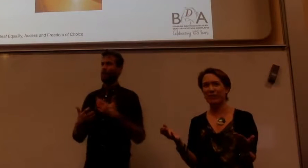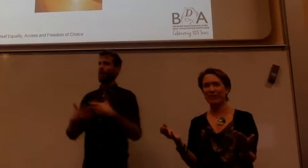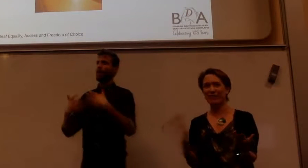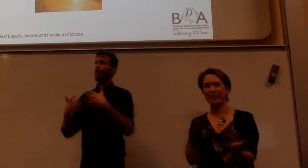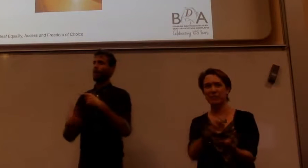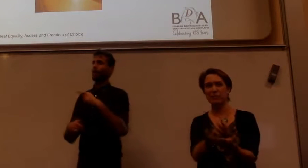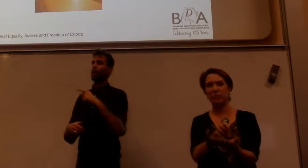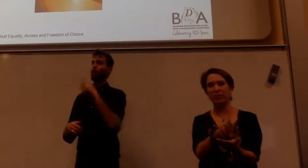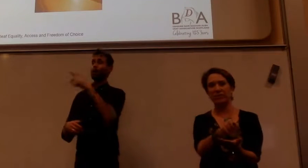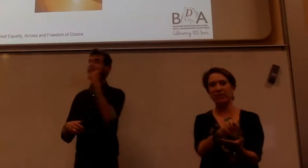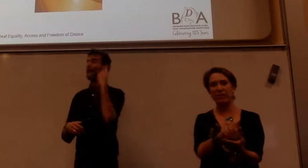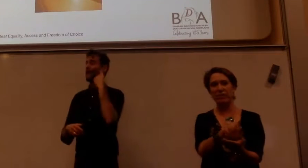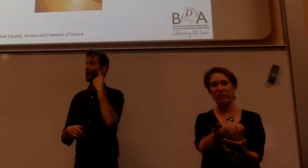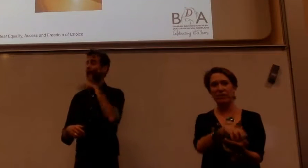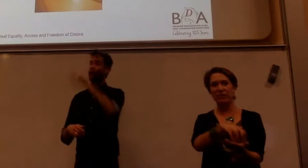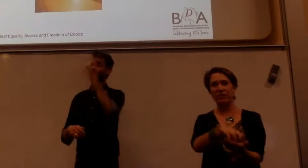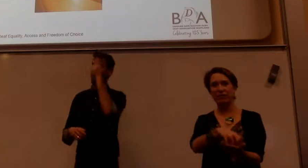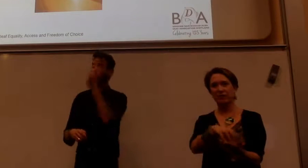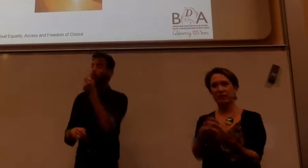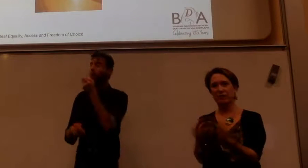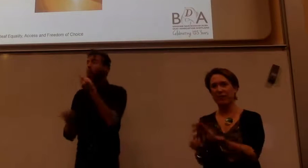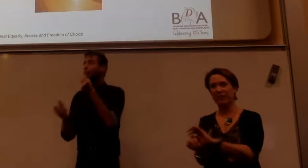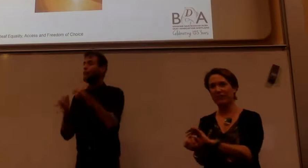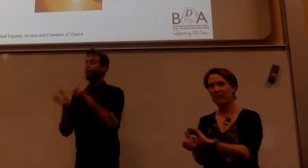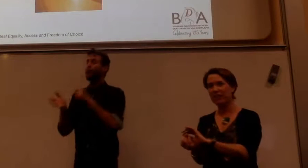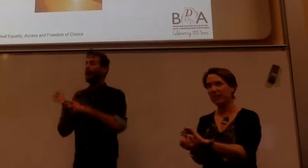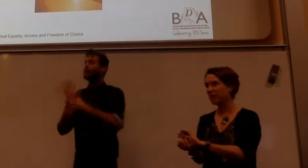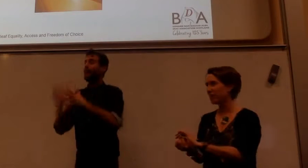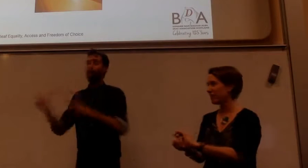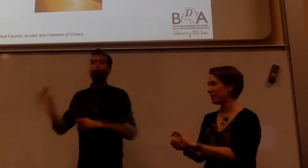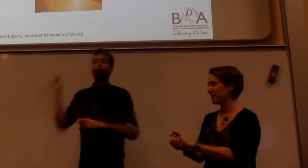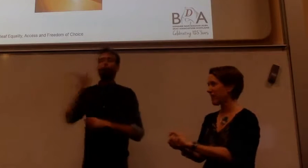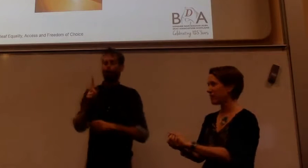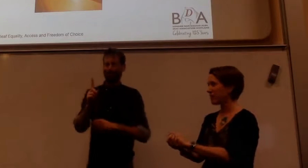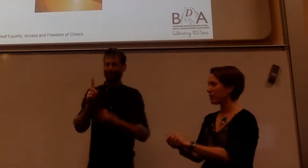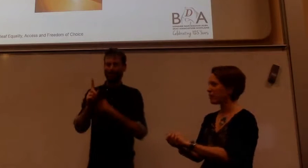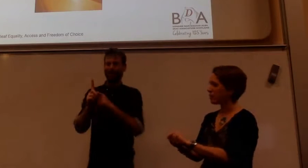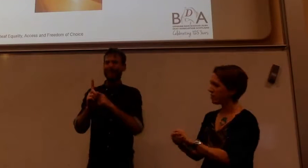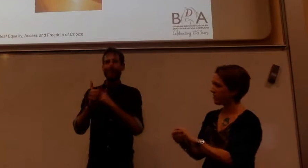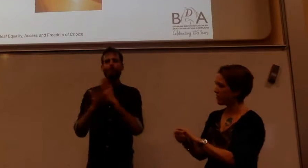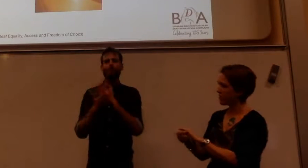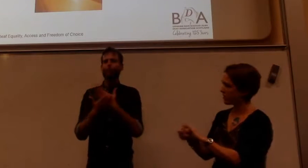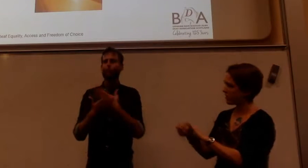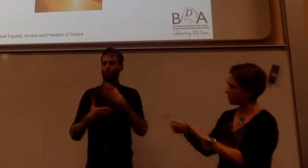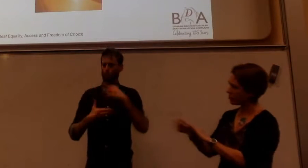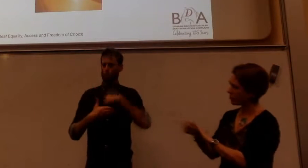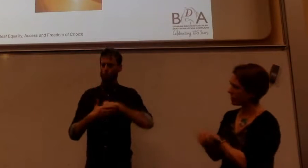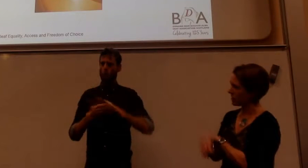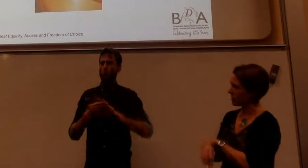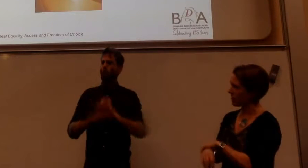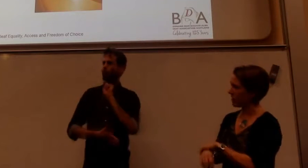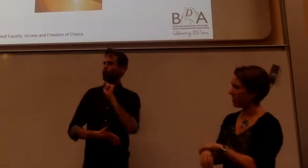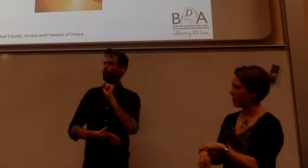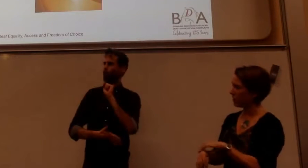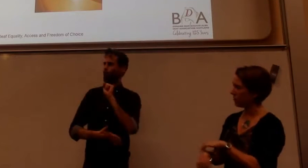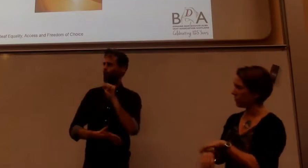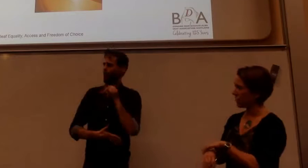level of BSL. I think it's important that it's deaf culture as well as BSL as a language. But there could be